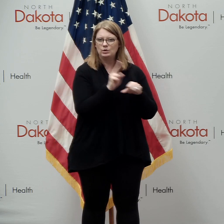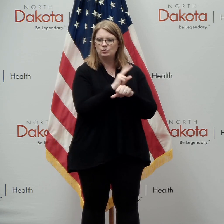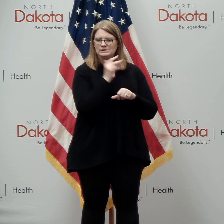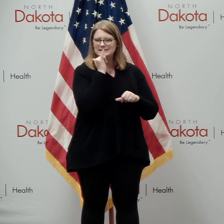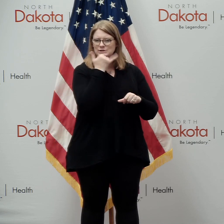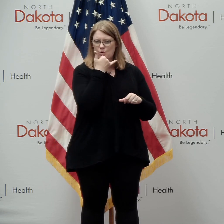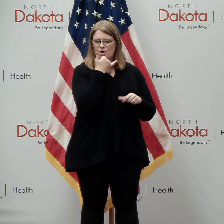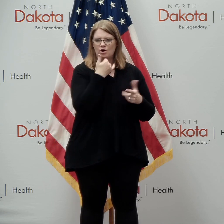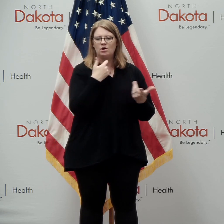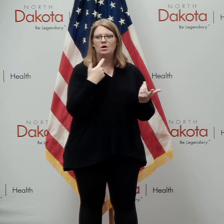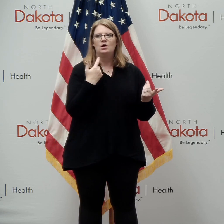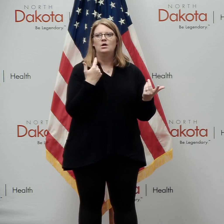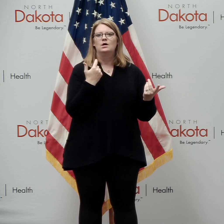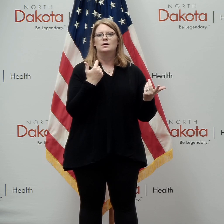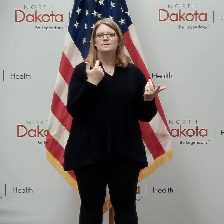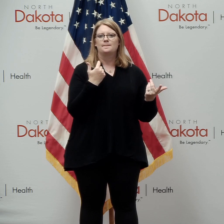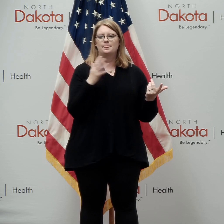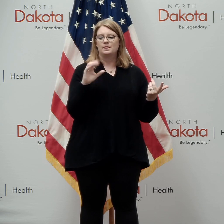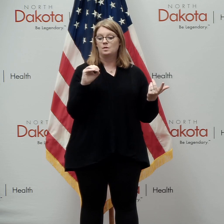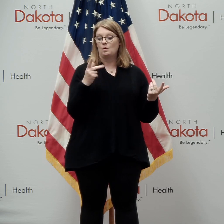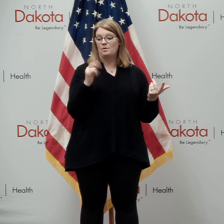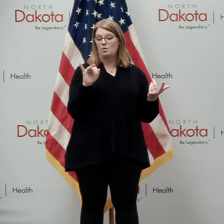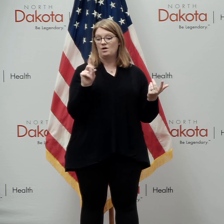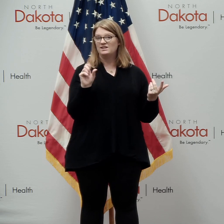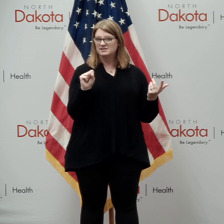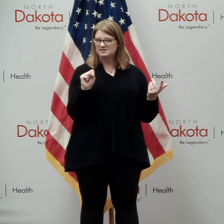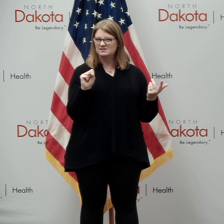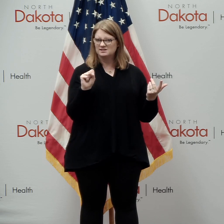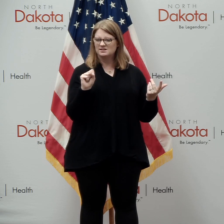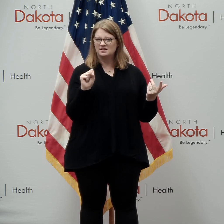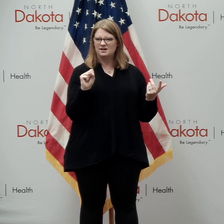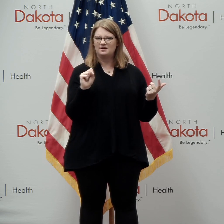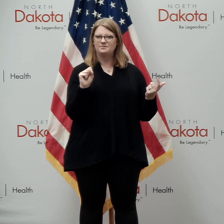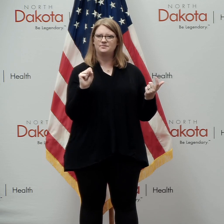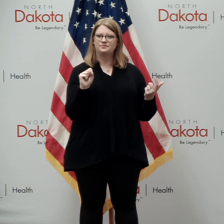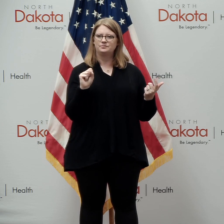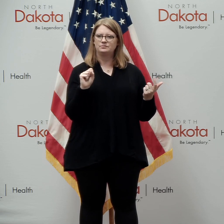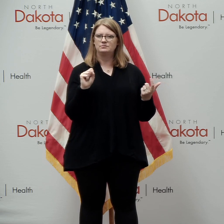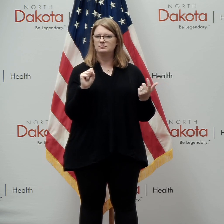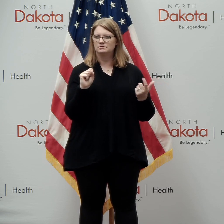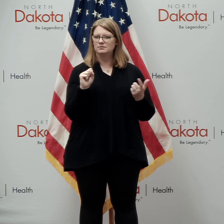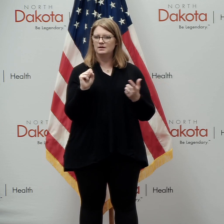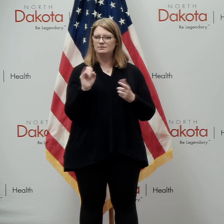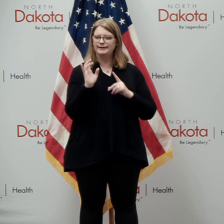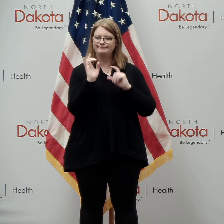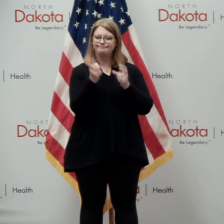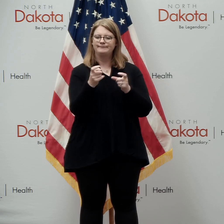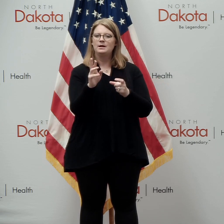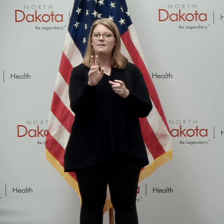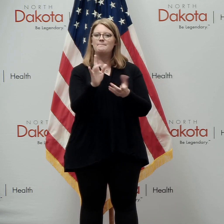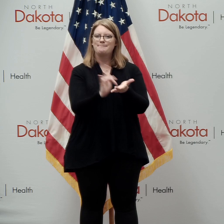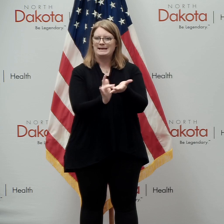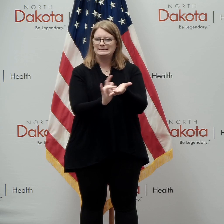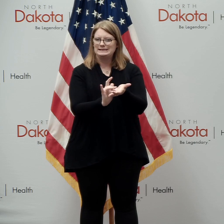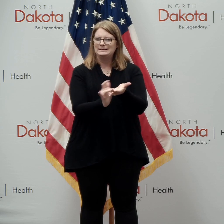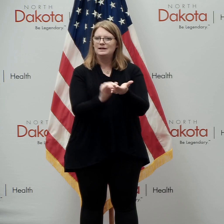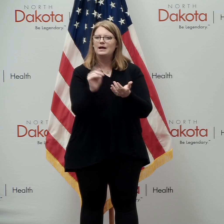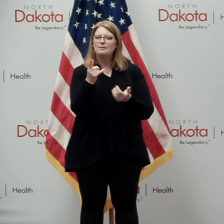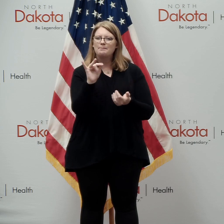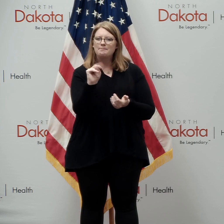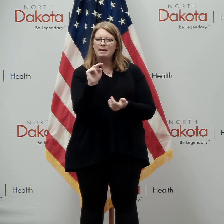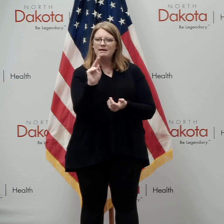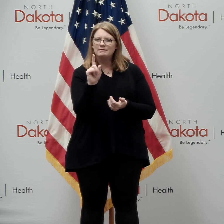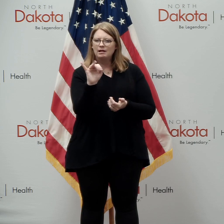disorder. And again, with opioids, which are prescribed often, as painkillers